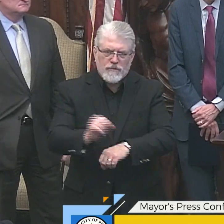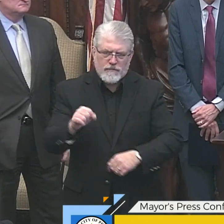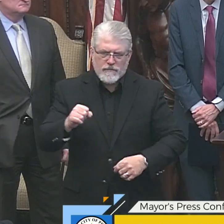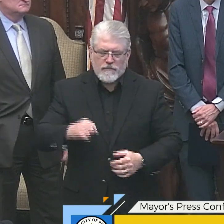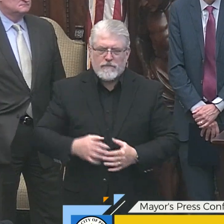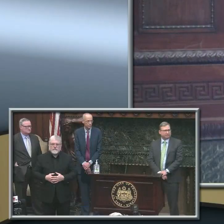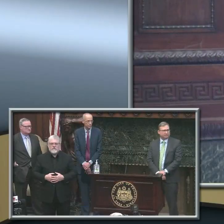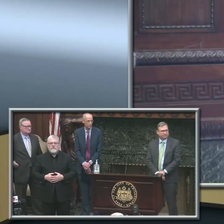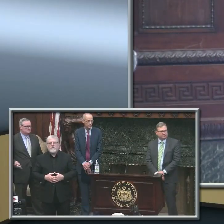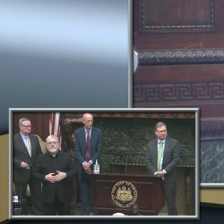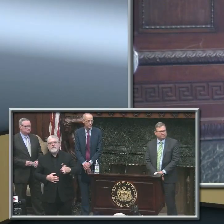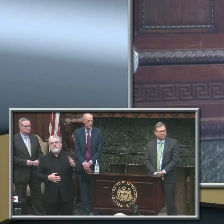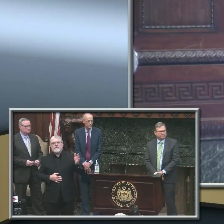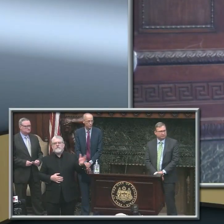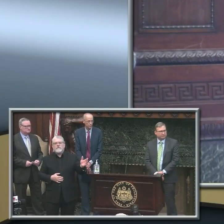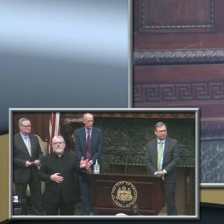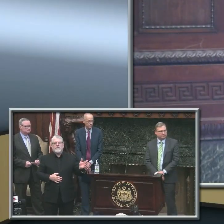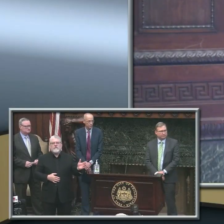afternoon.